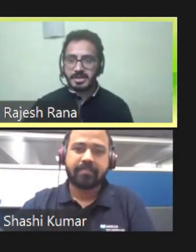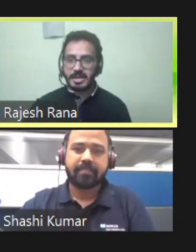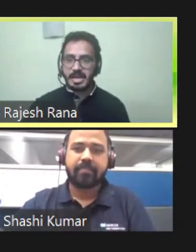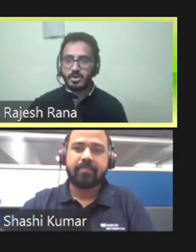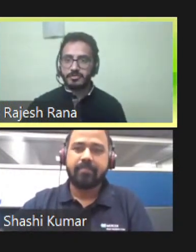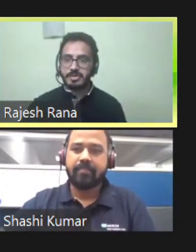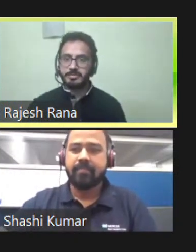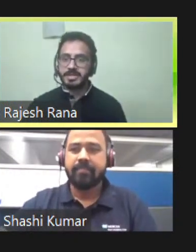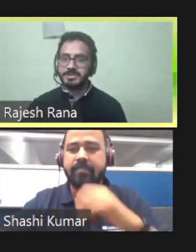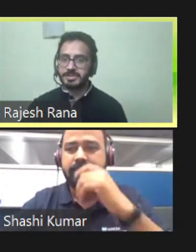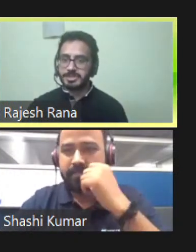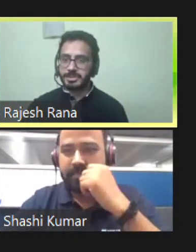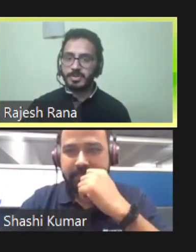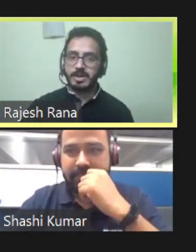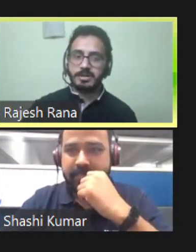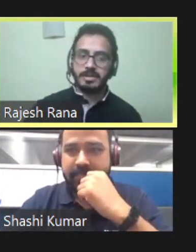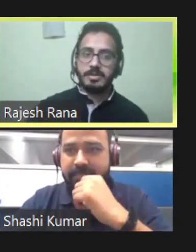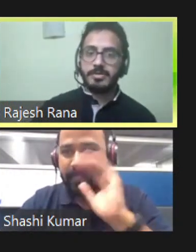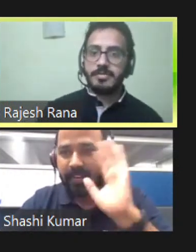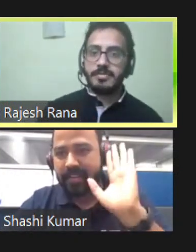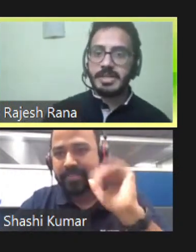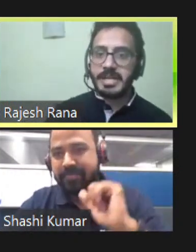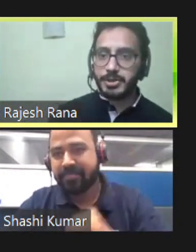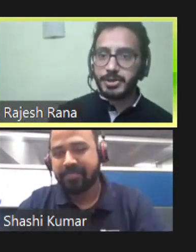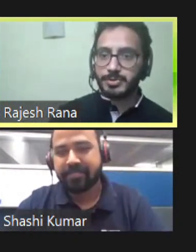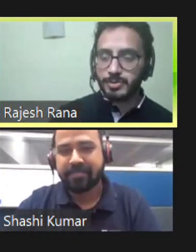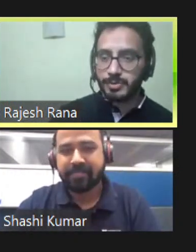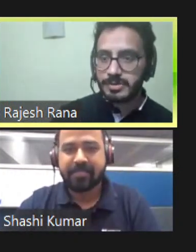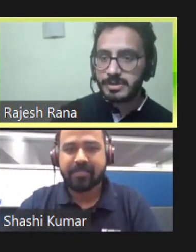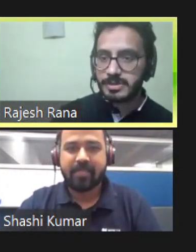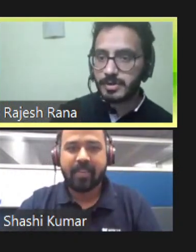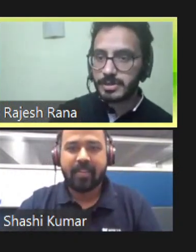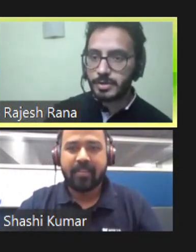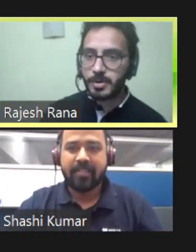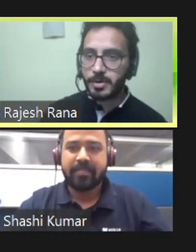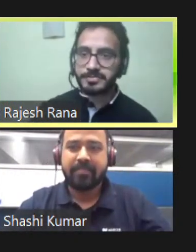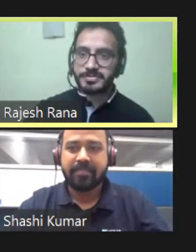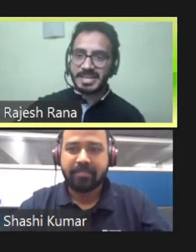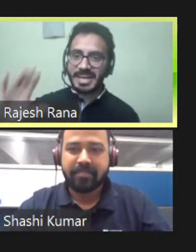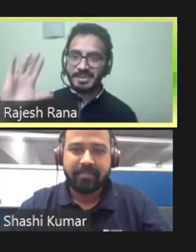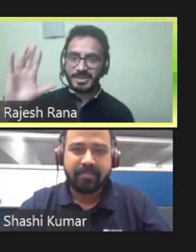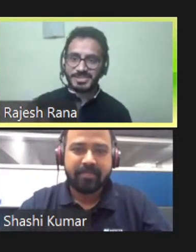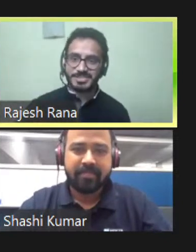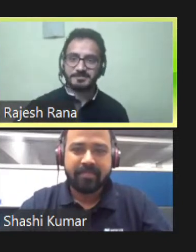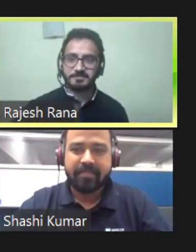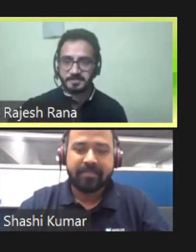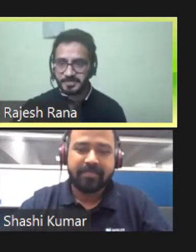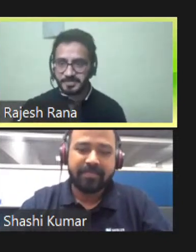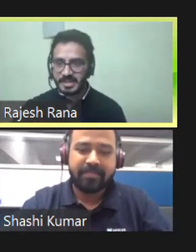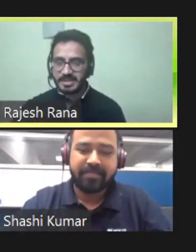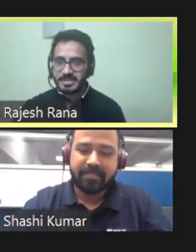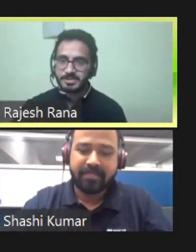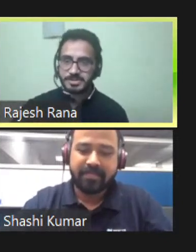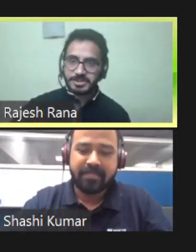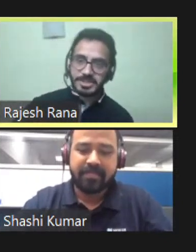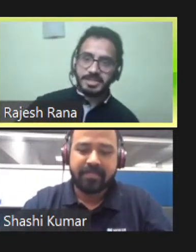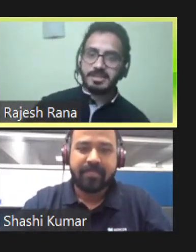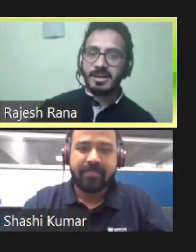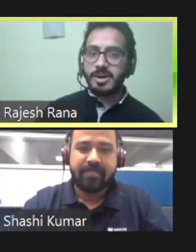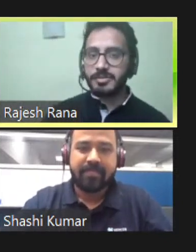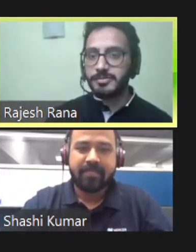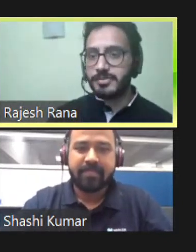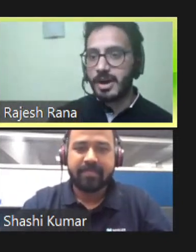Rana. Along with me, Shashi Kumar. We will take you through this workshop of sign language. So